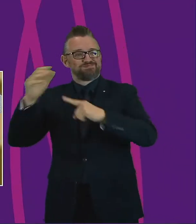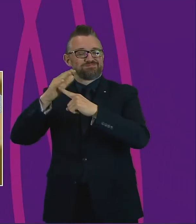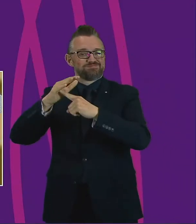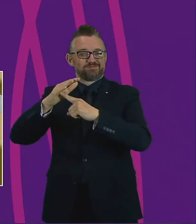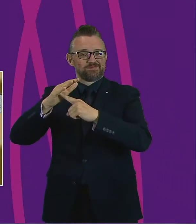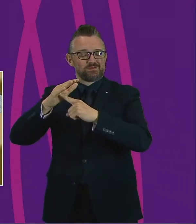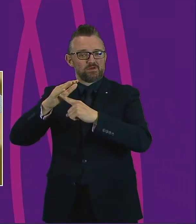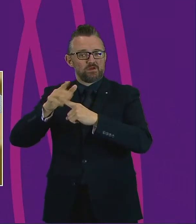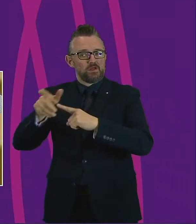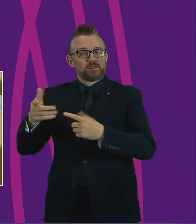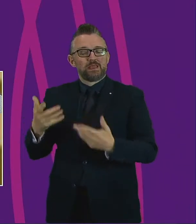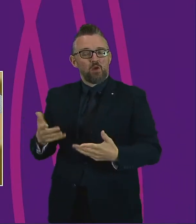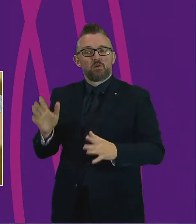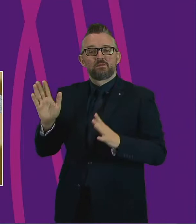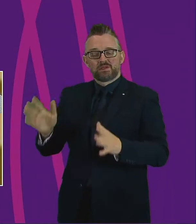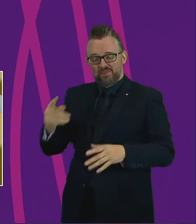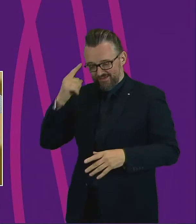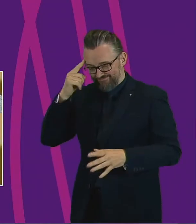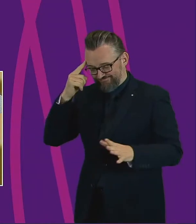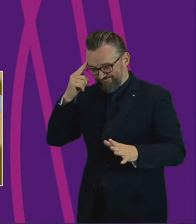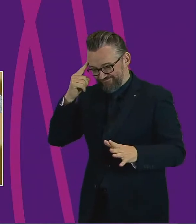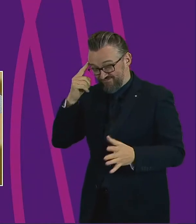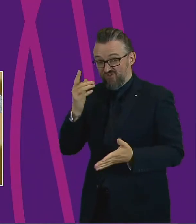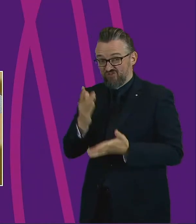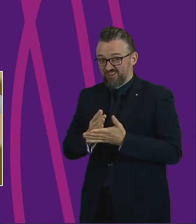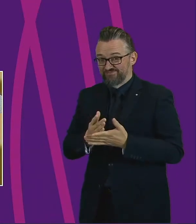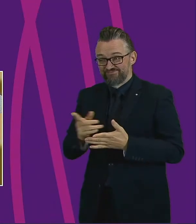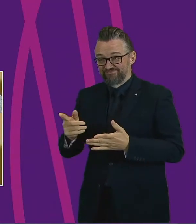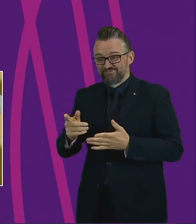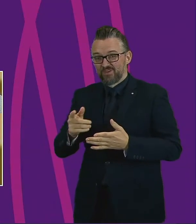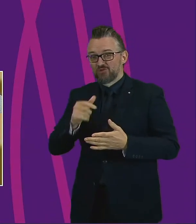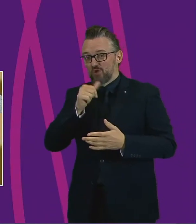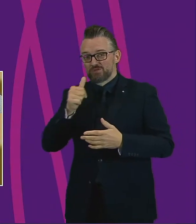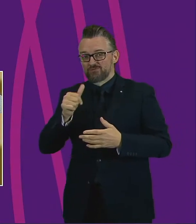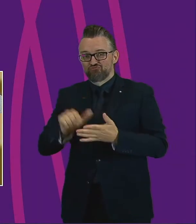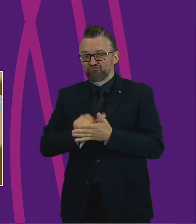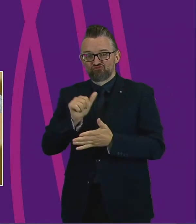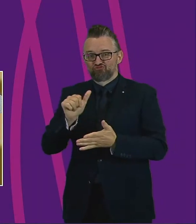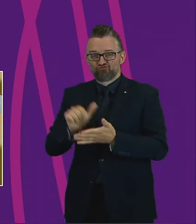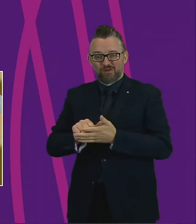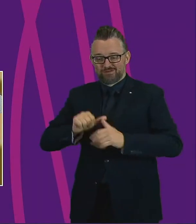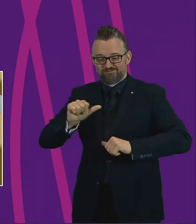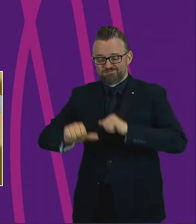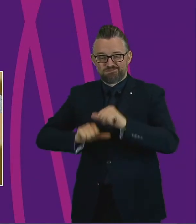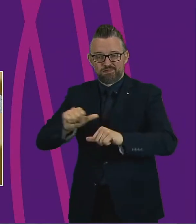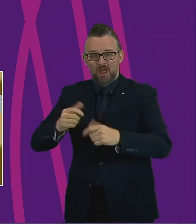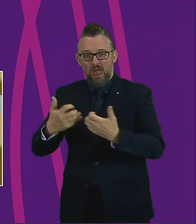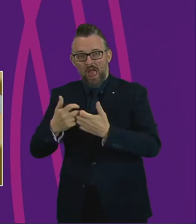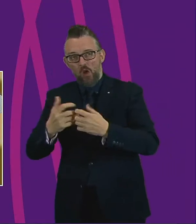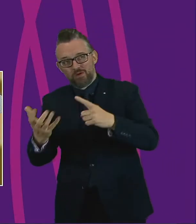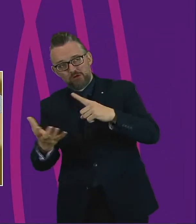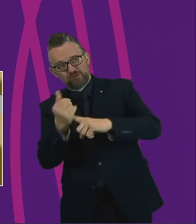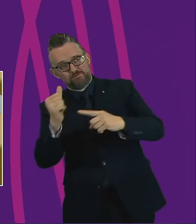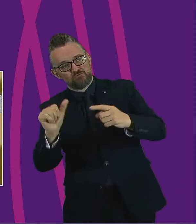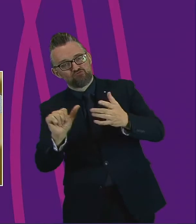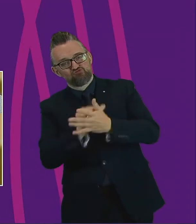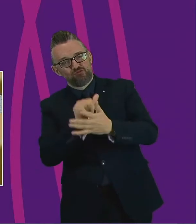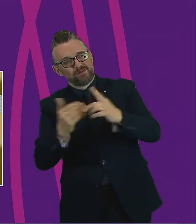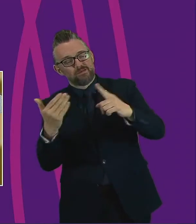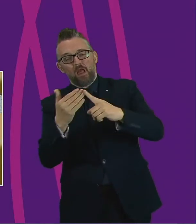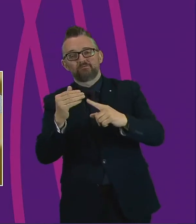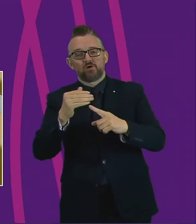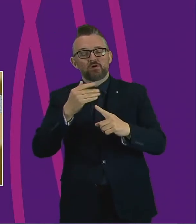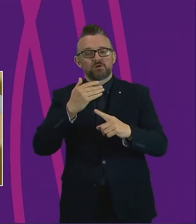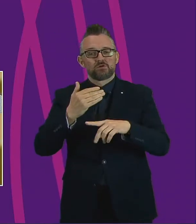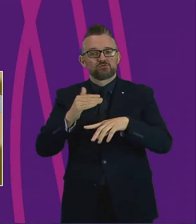needs to face up to the reality. It has not been taking the steps necessary to meet those targets. Scotland